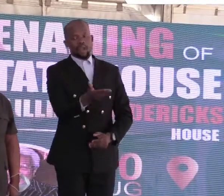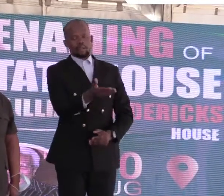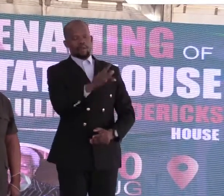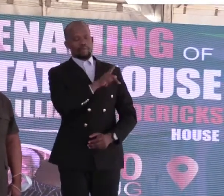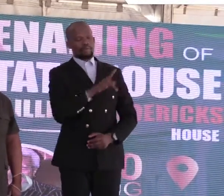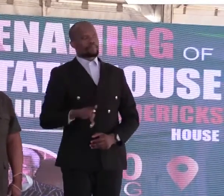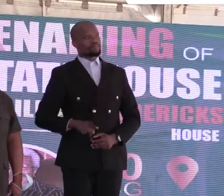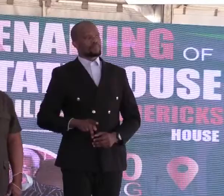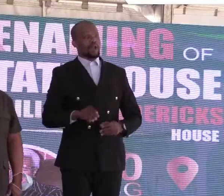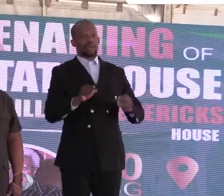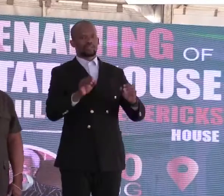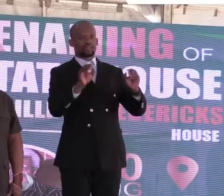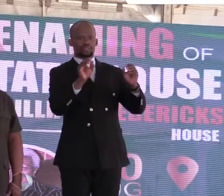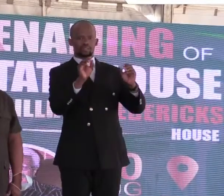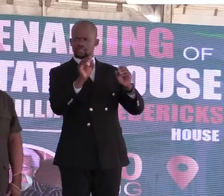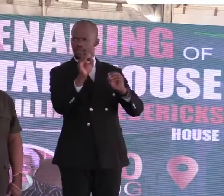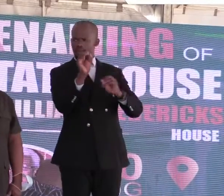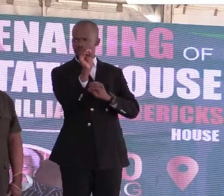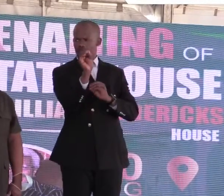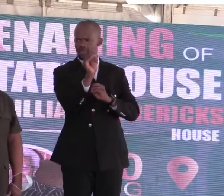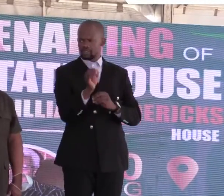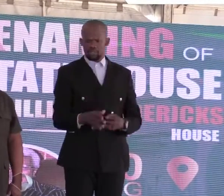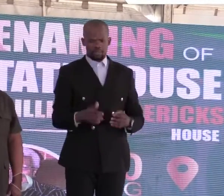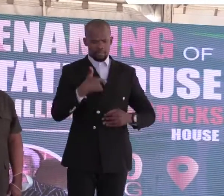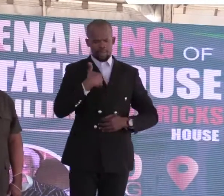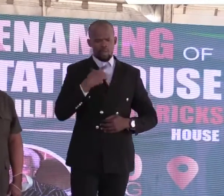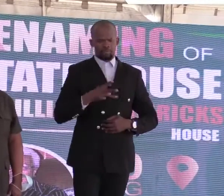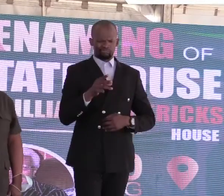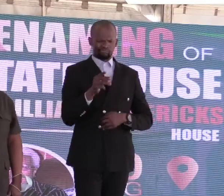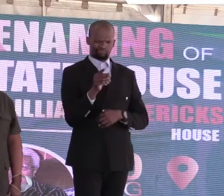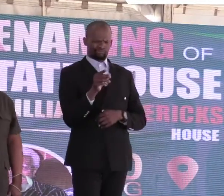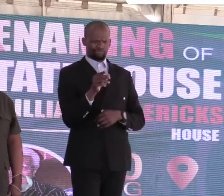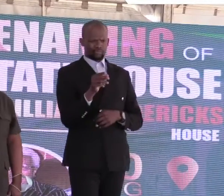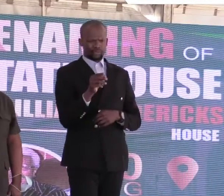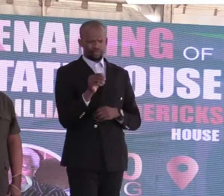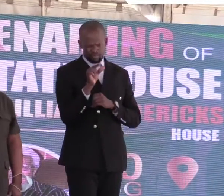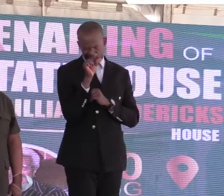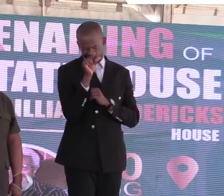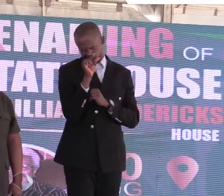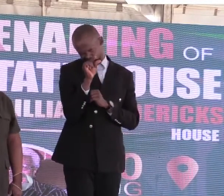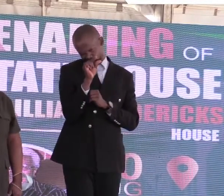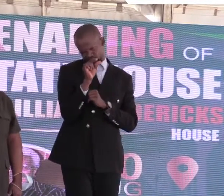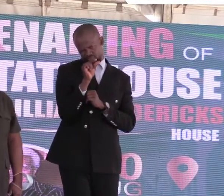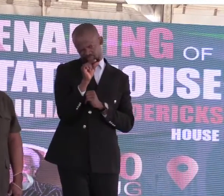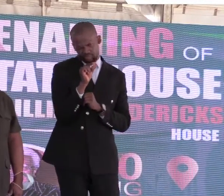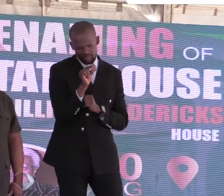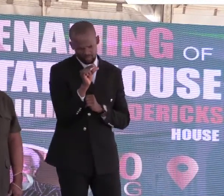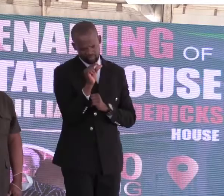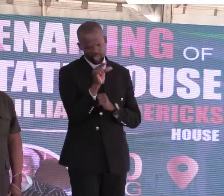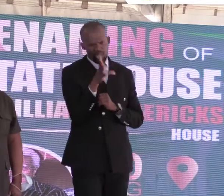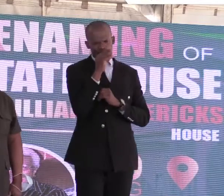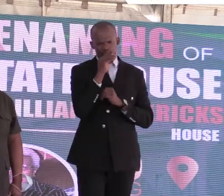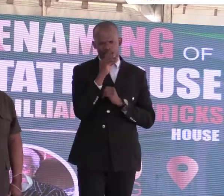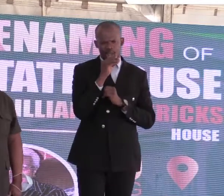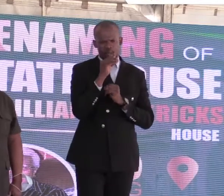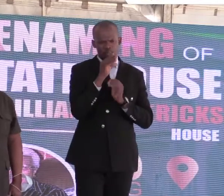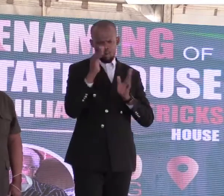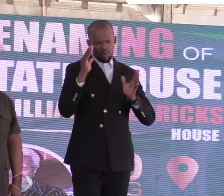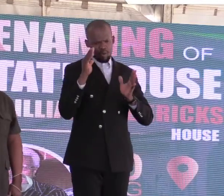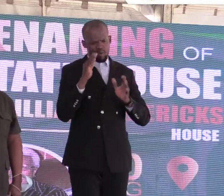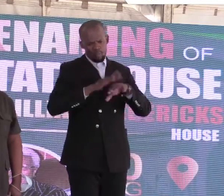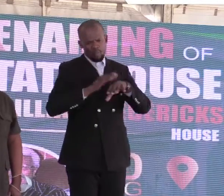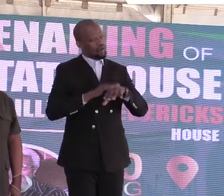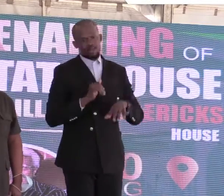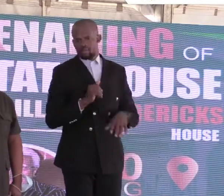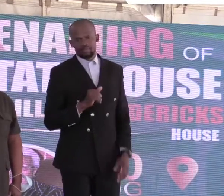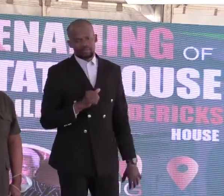office. Premier, I'm going to be very short. Firstly, let me appreciate